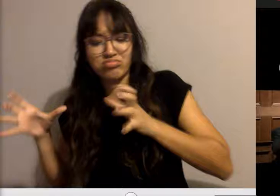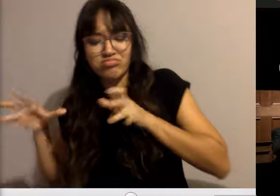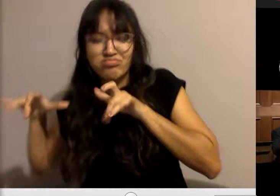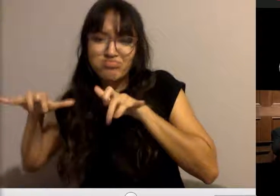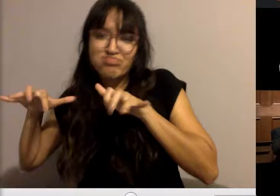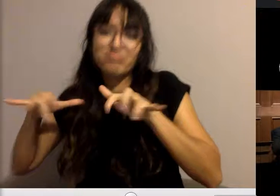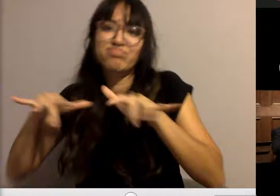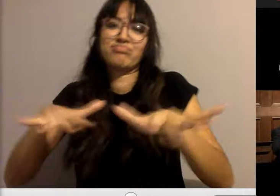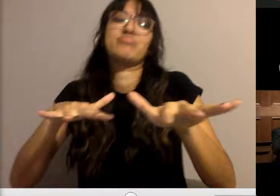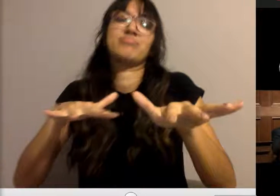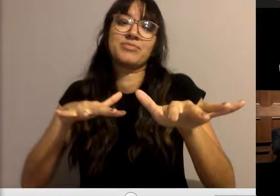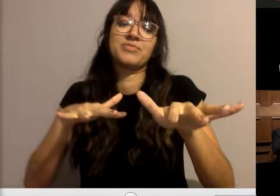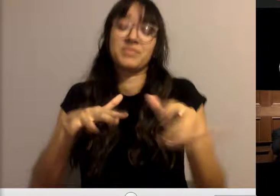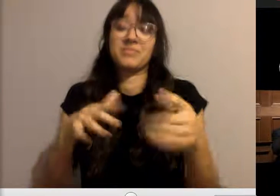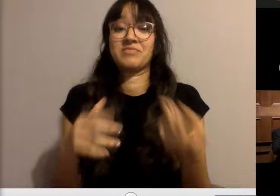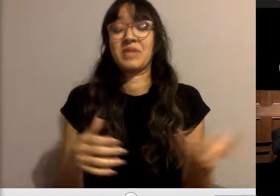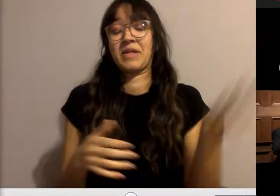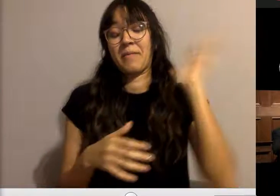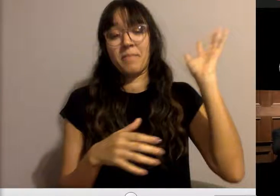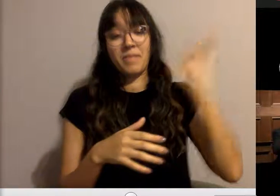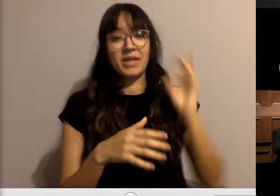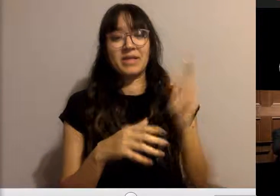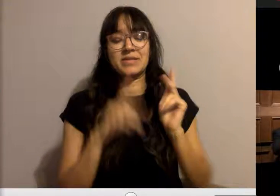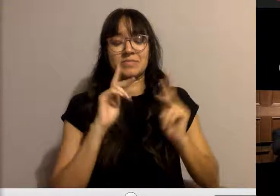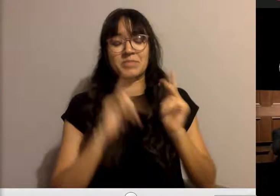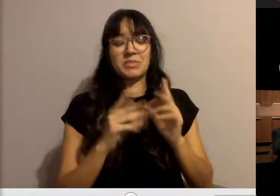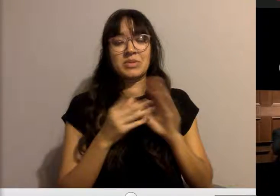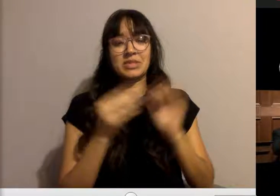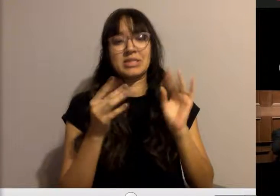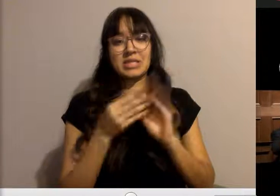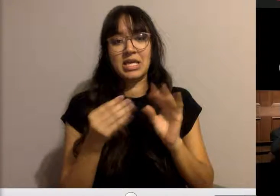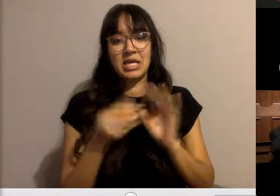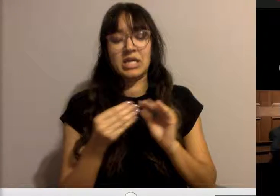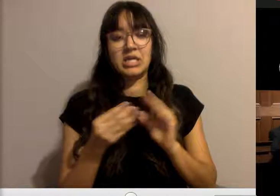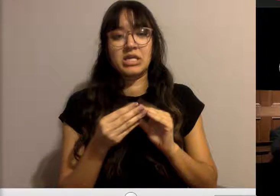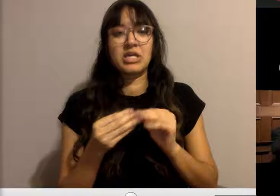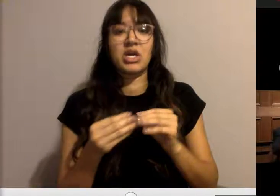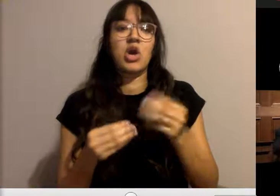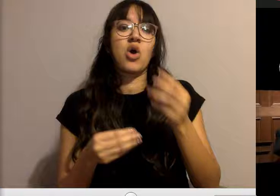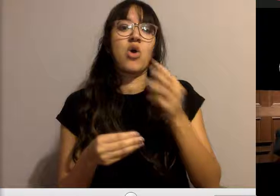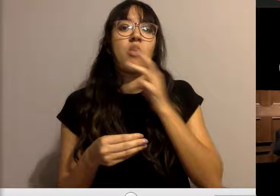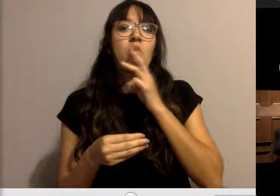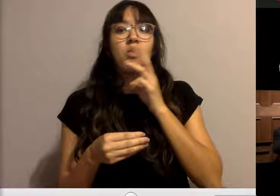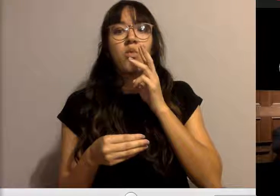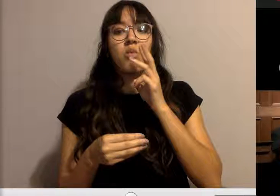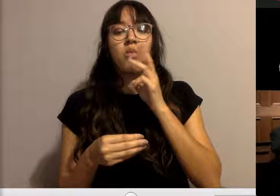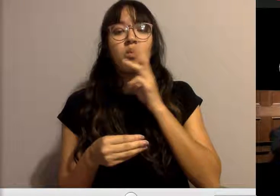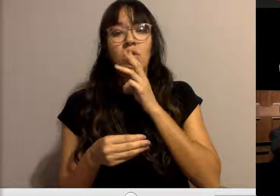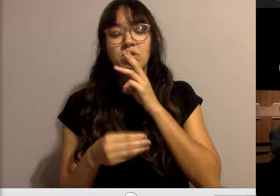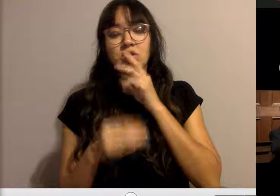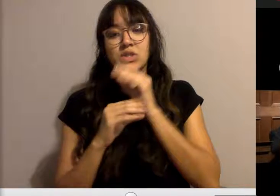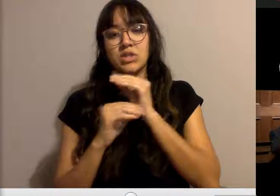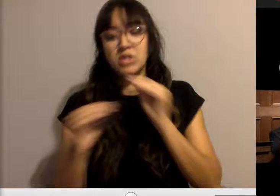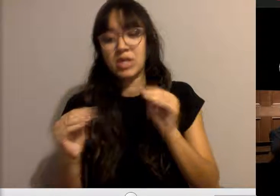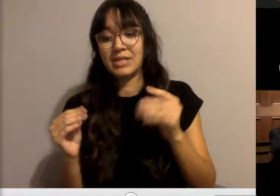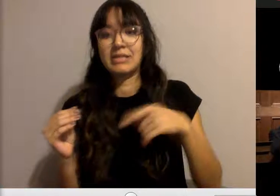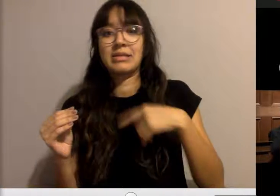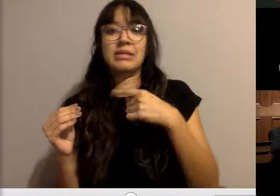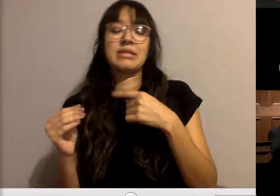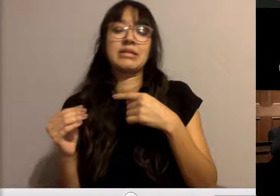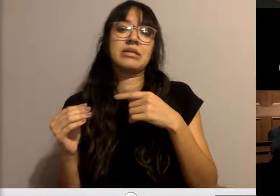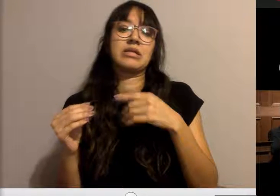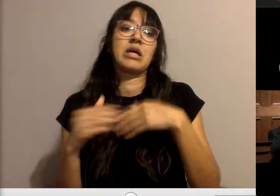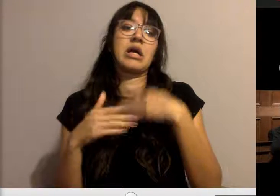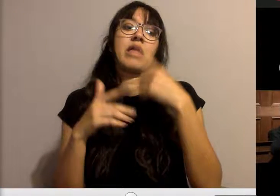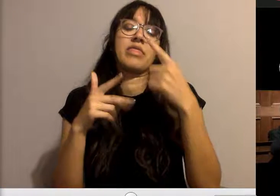even used to be, people still say it now, that there was a drought, it led to famine, that led to movement of sea peoples, that led to